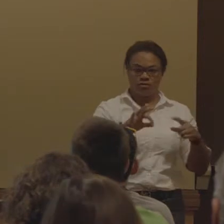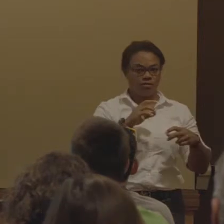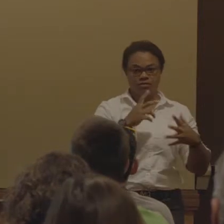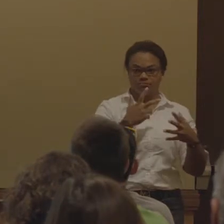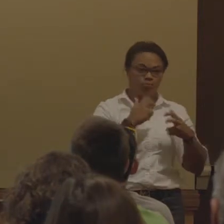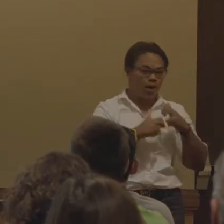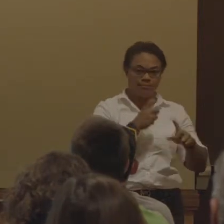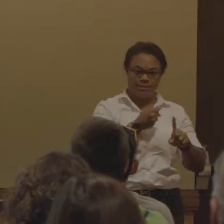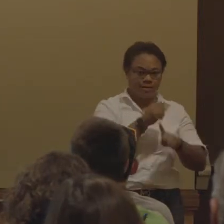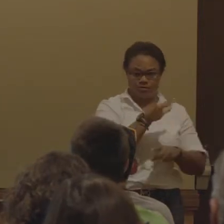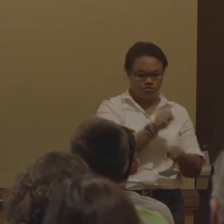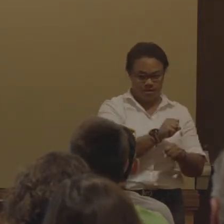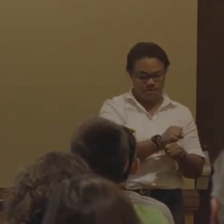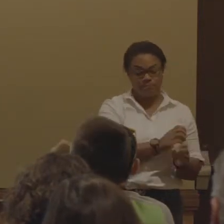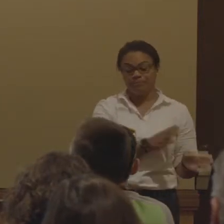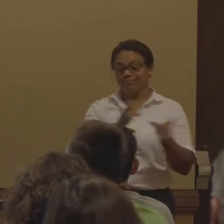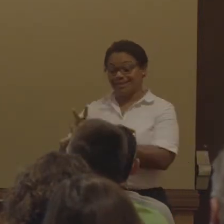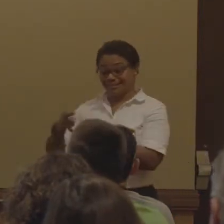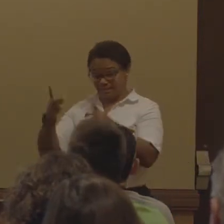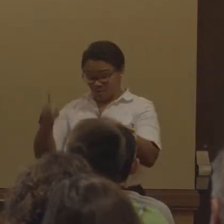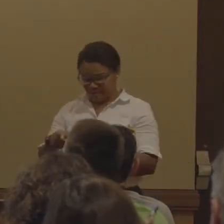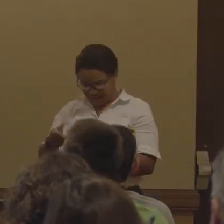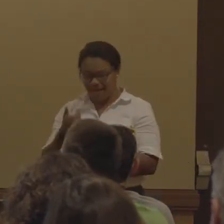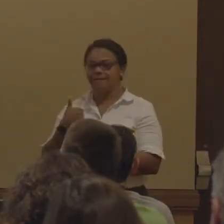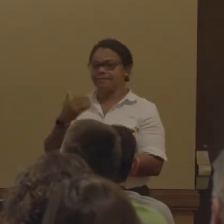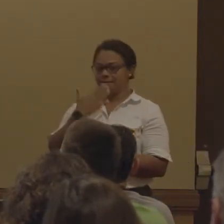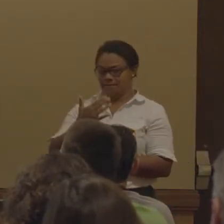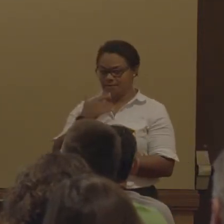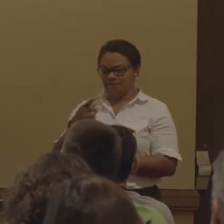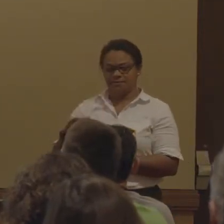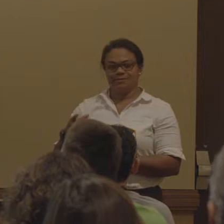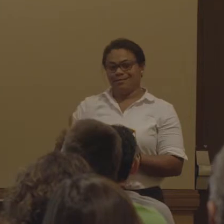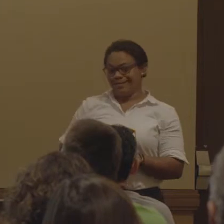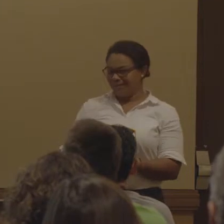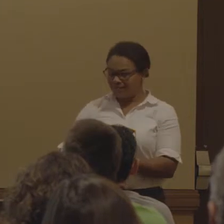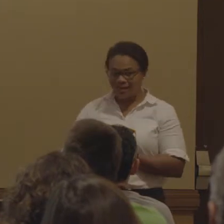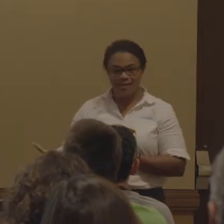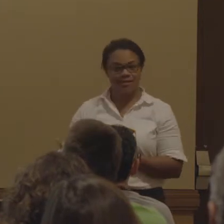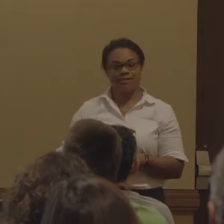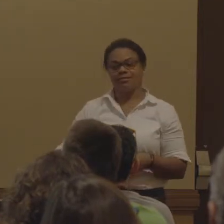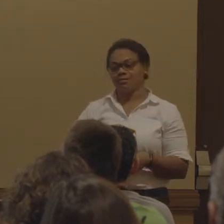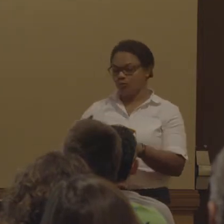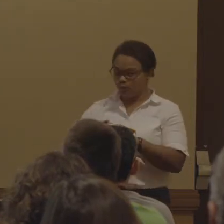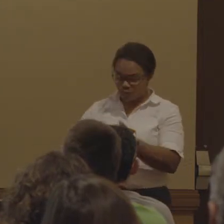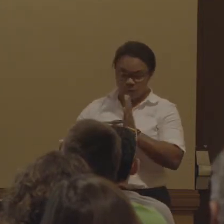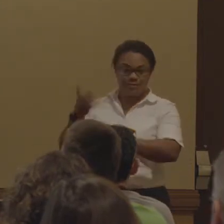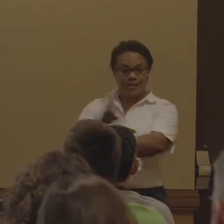job. The second person with diabetes comes in, they're having kidney failure, they're having to do